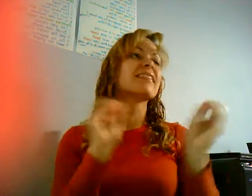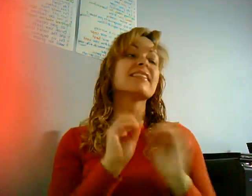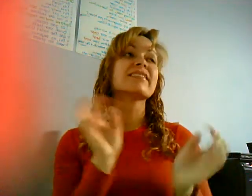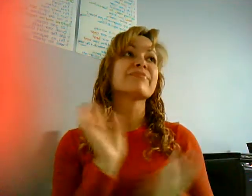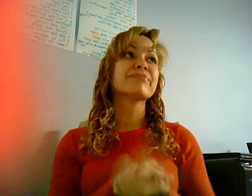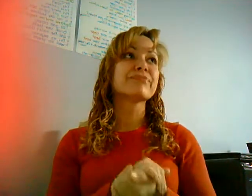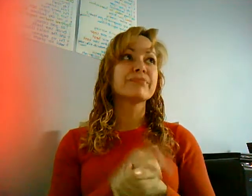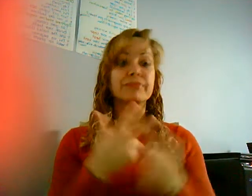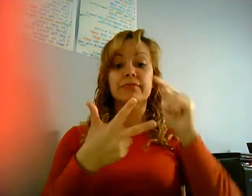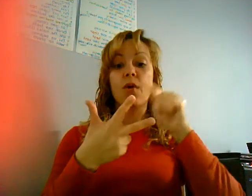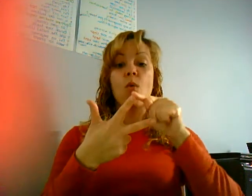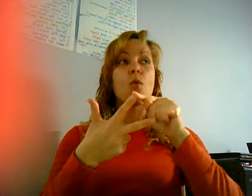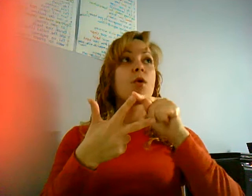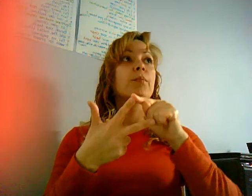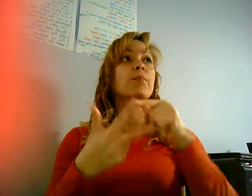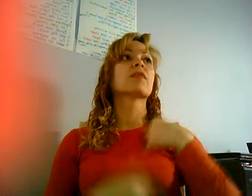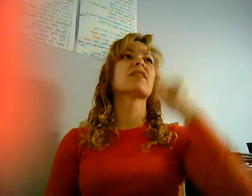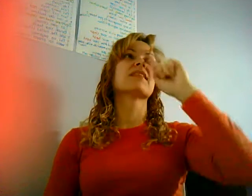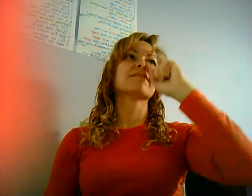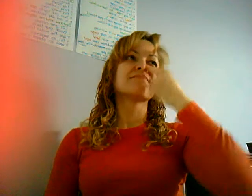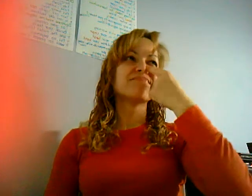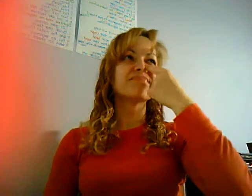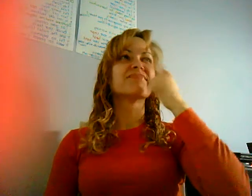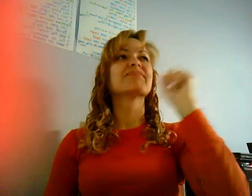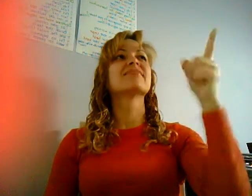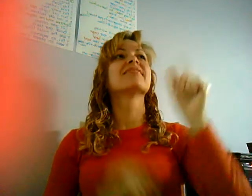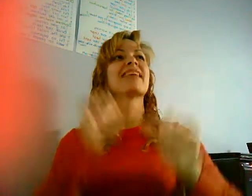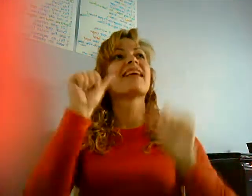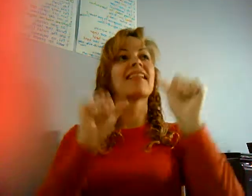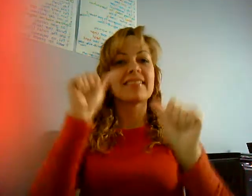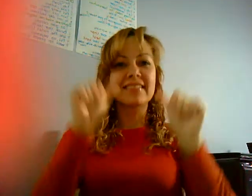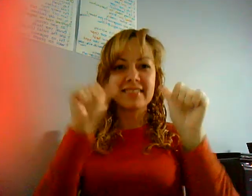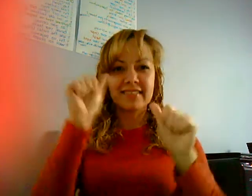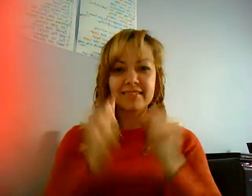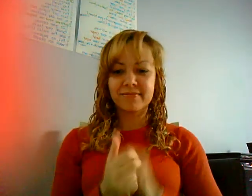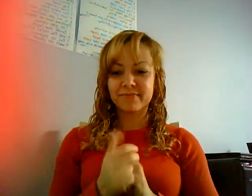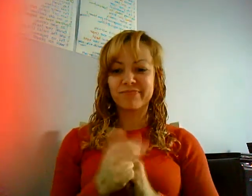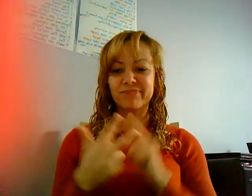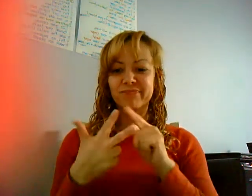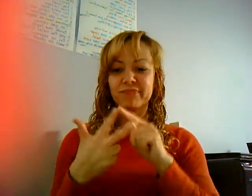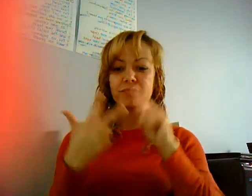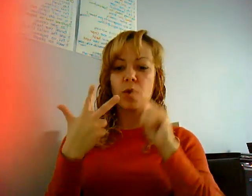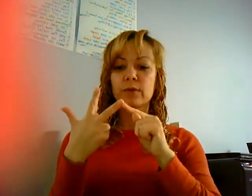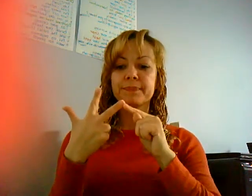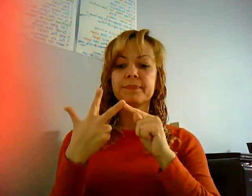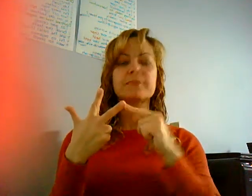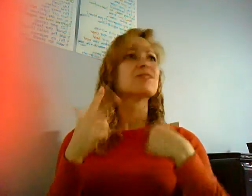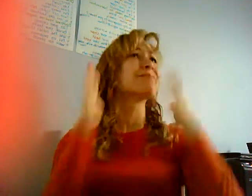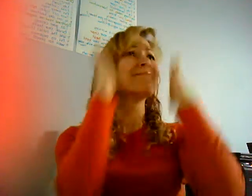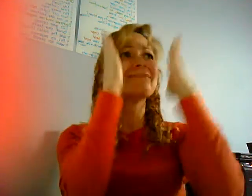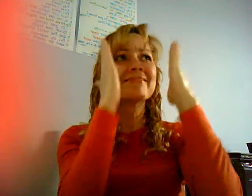don't really think about it. Second, I think that church is boring and I think about it twice. Or third, I